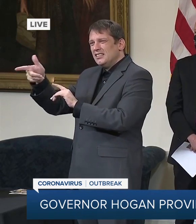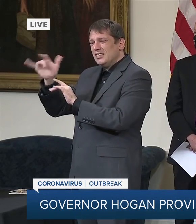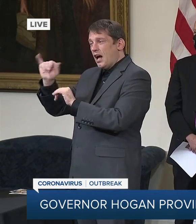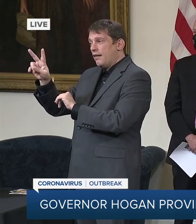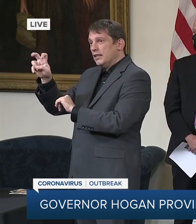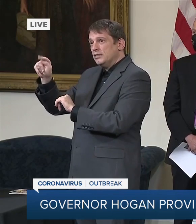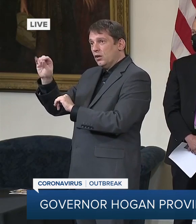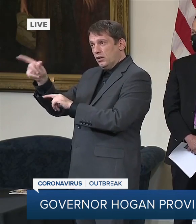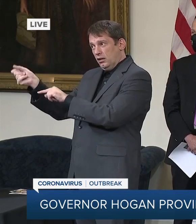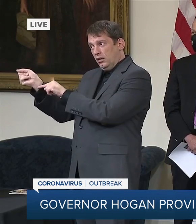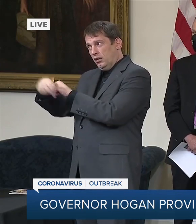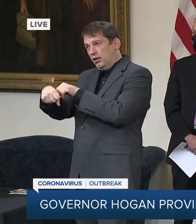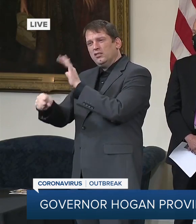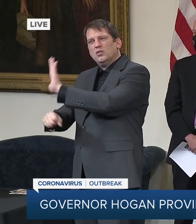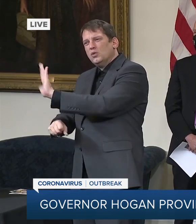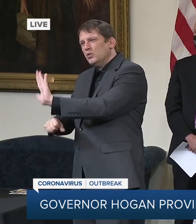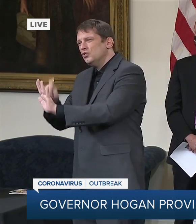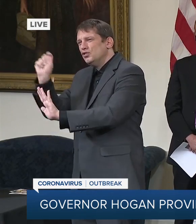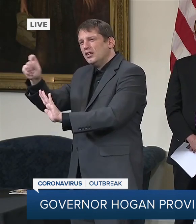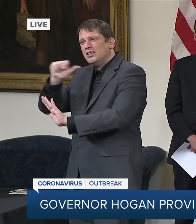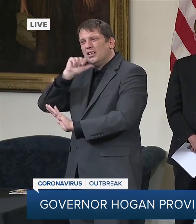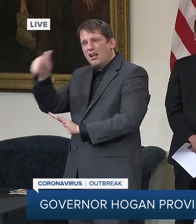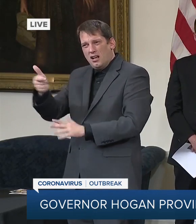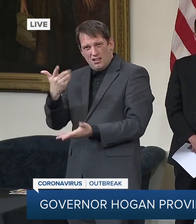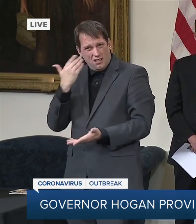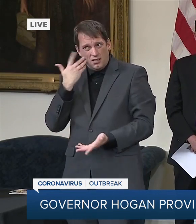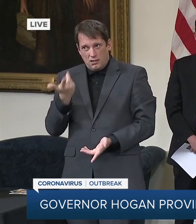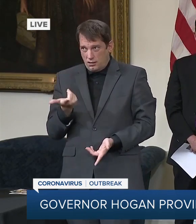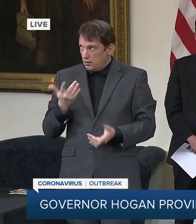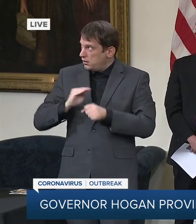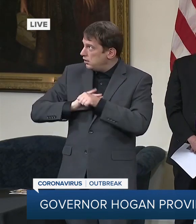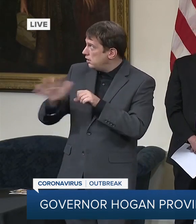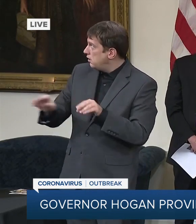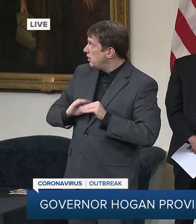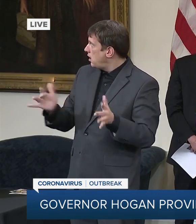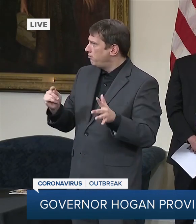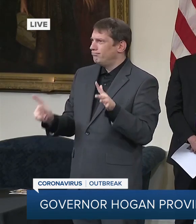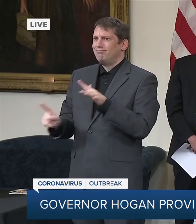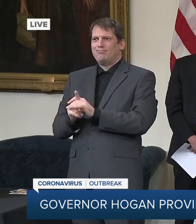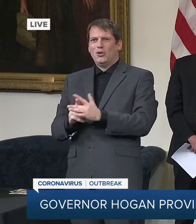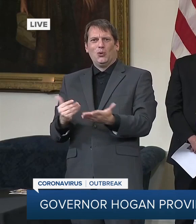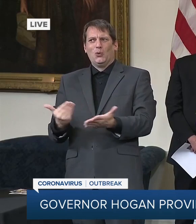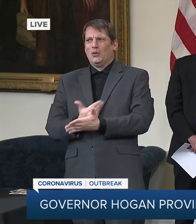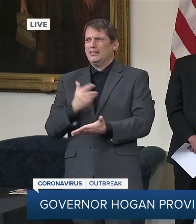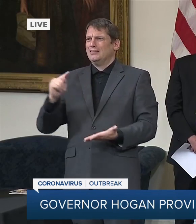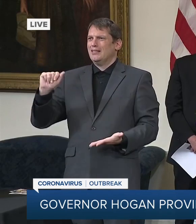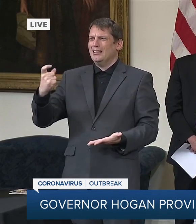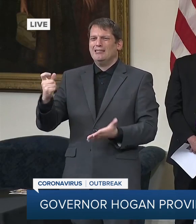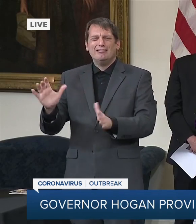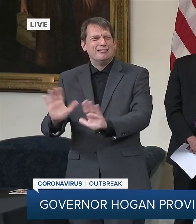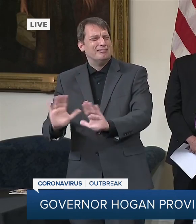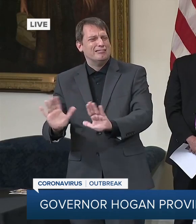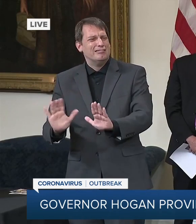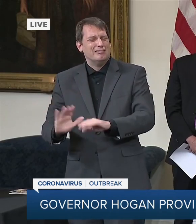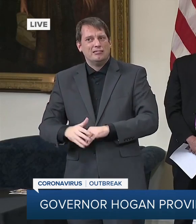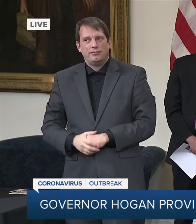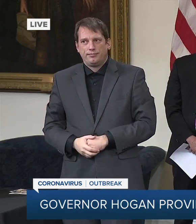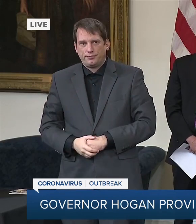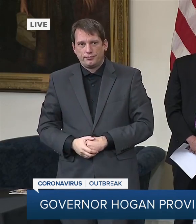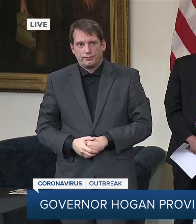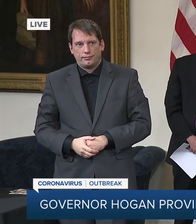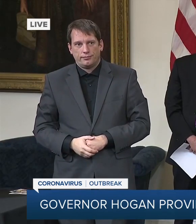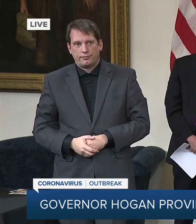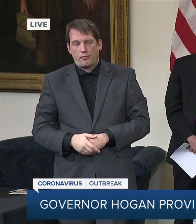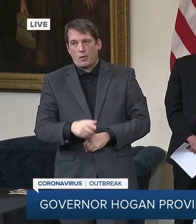middle of a pandemic of any kind. Governor, how will the state be reaching out? What kind of additional efforts will there be on behalf of the state to